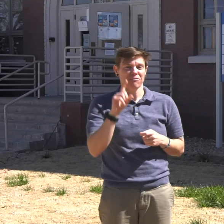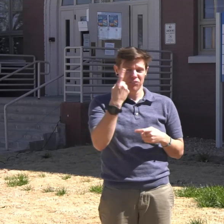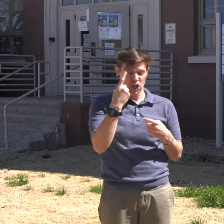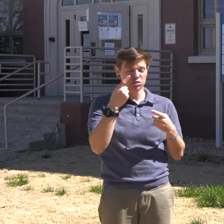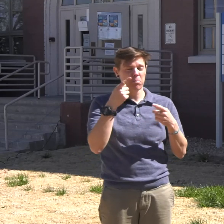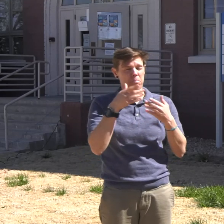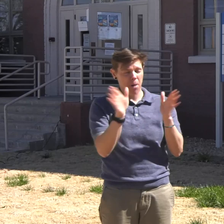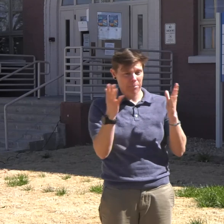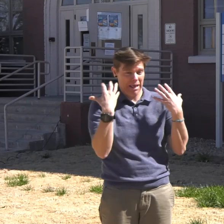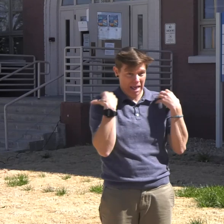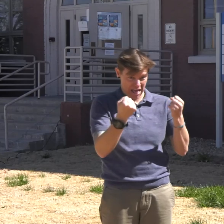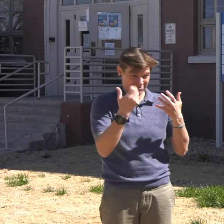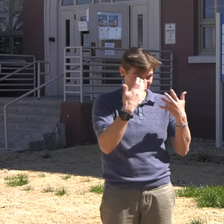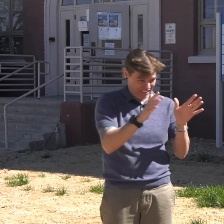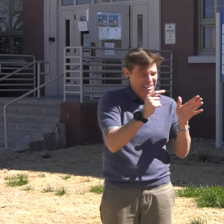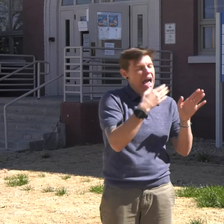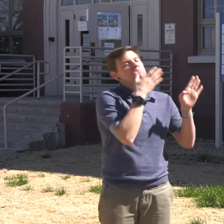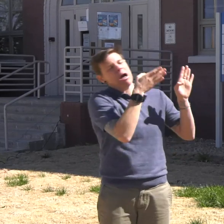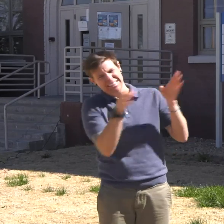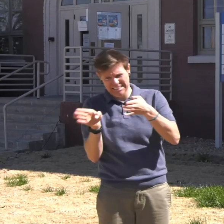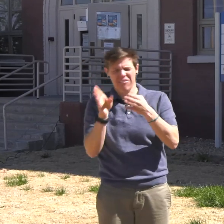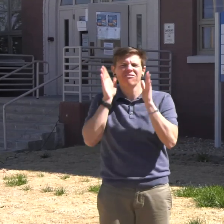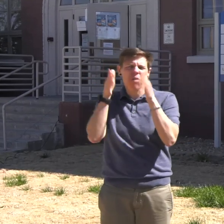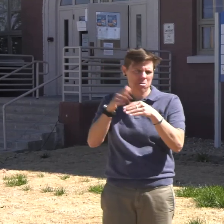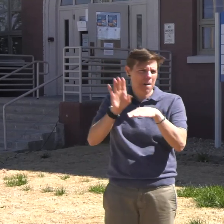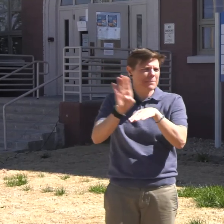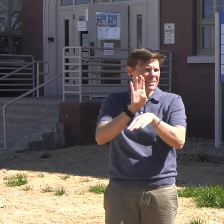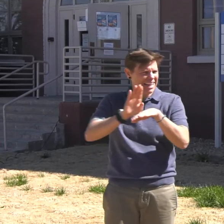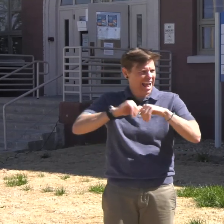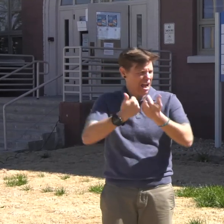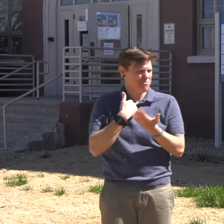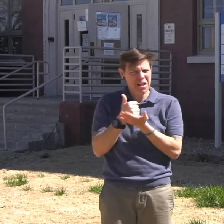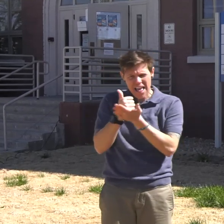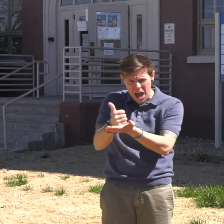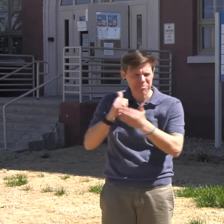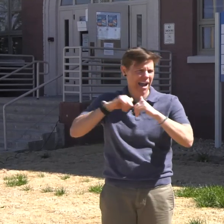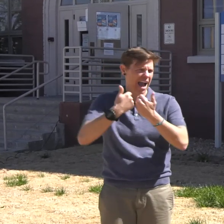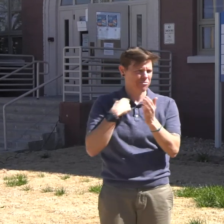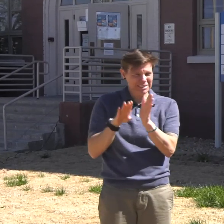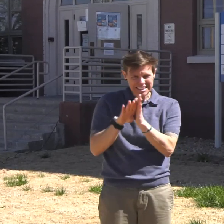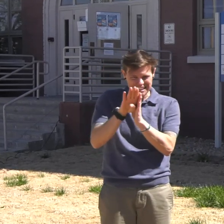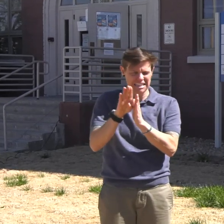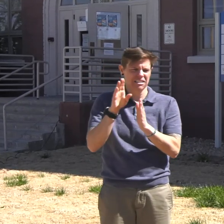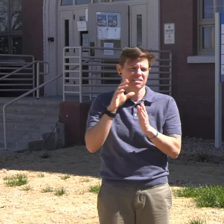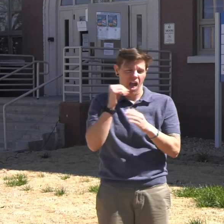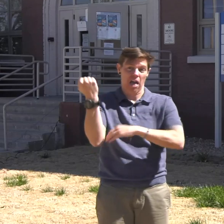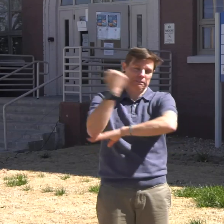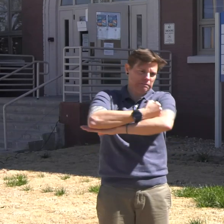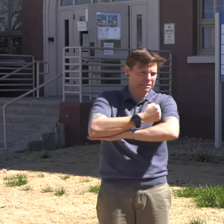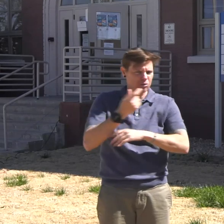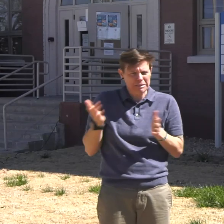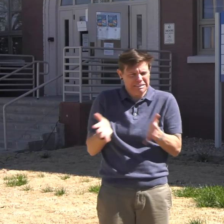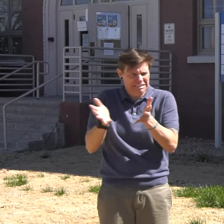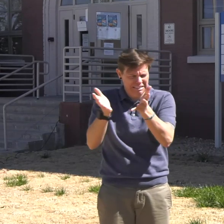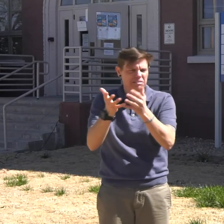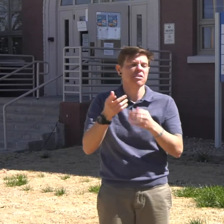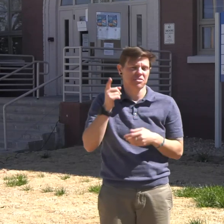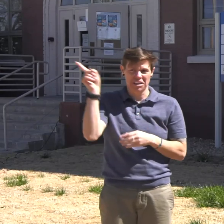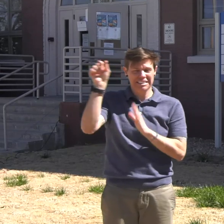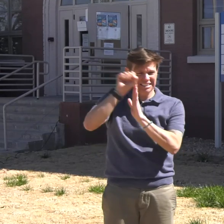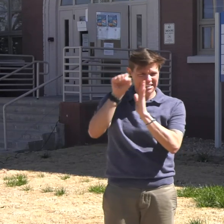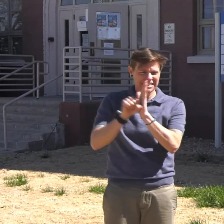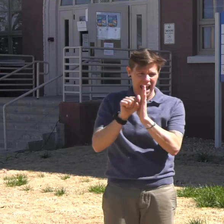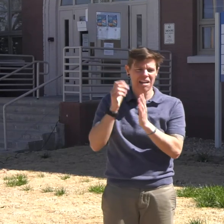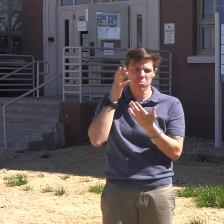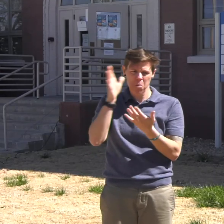Now, following the state instructions, there are a lot of city orders that we're going to talk about, or a lot of city instructions that are pursuant to